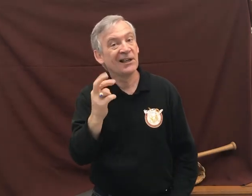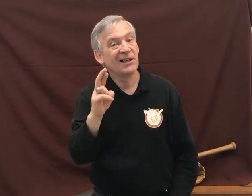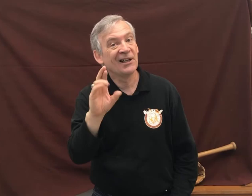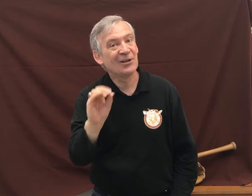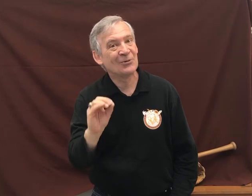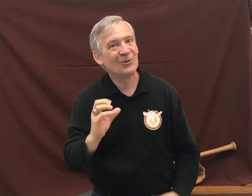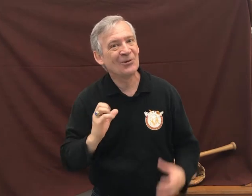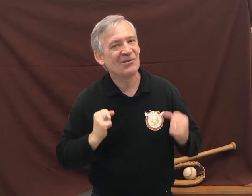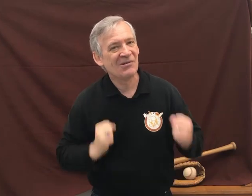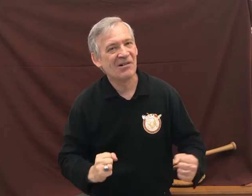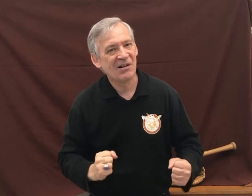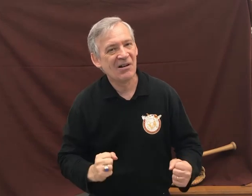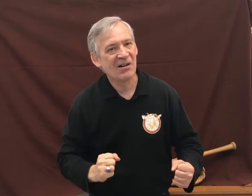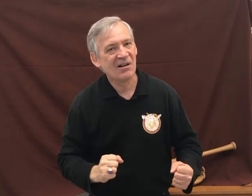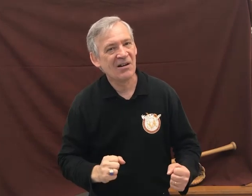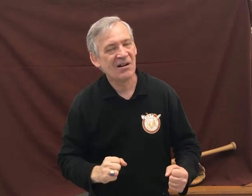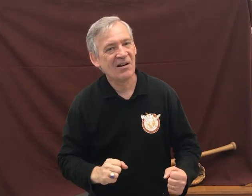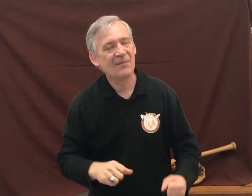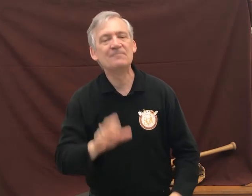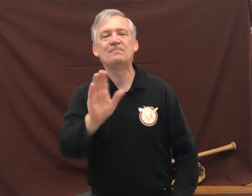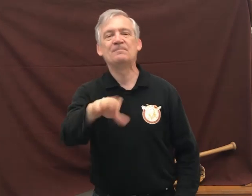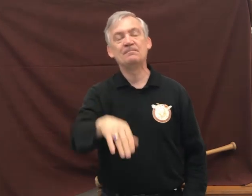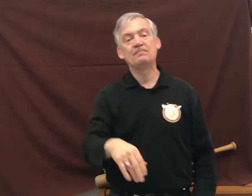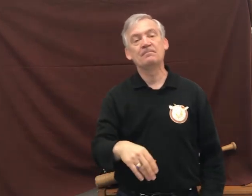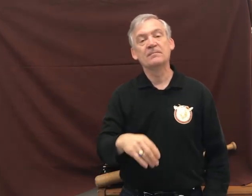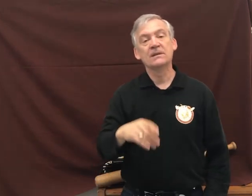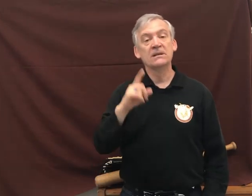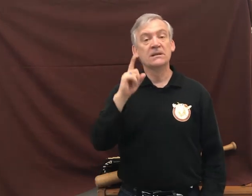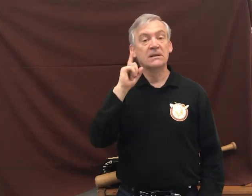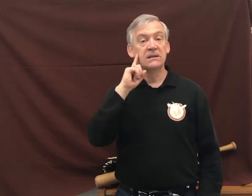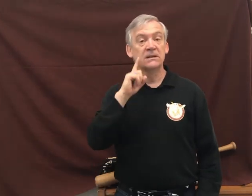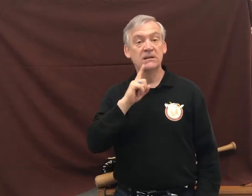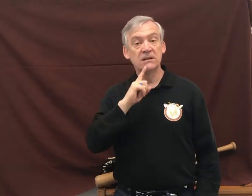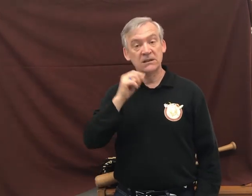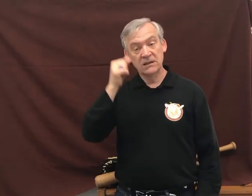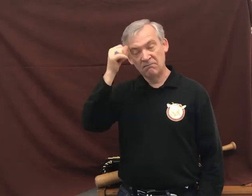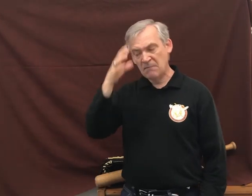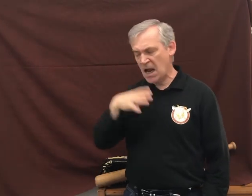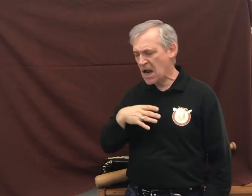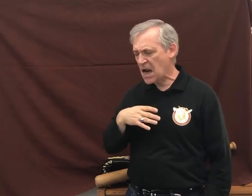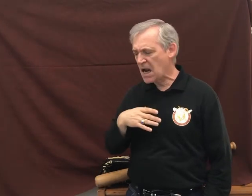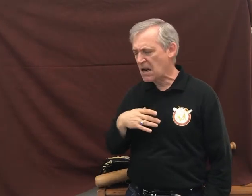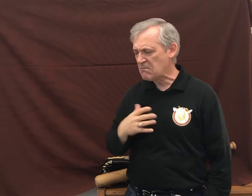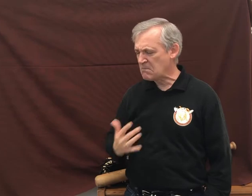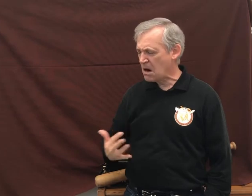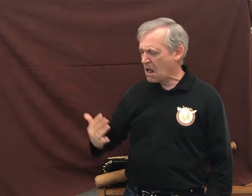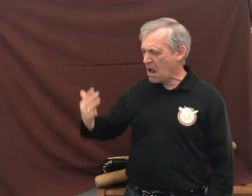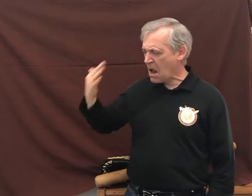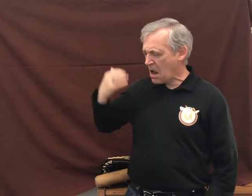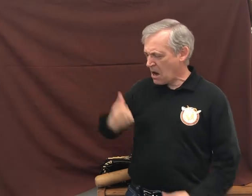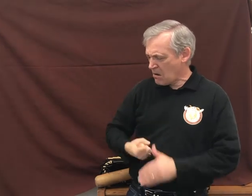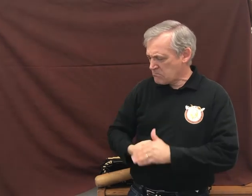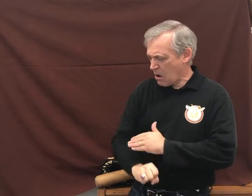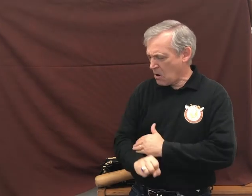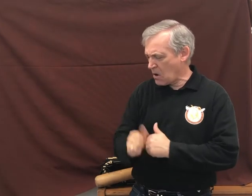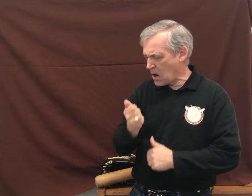There was a deaf man born in 1862, he signed to me, who was also a baseball